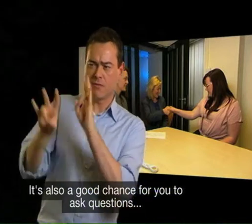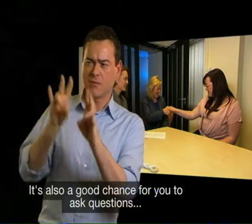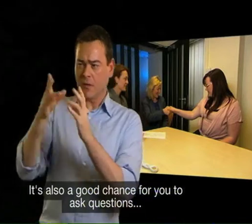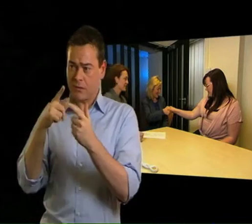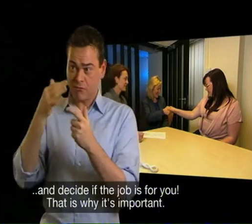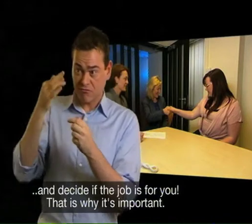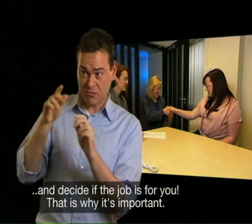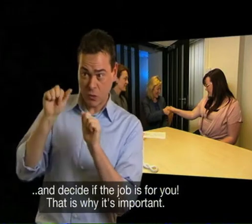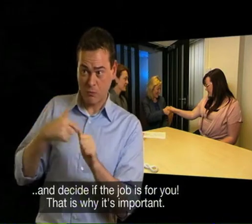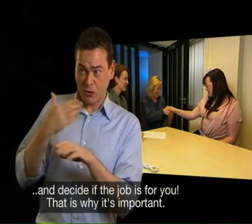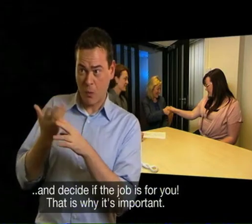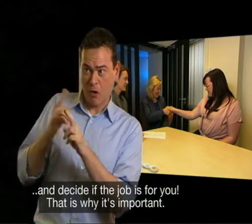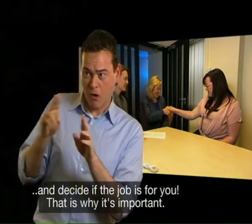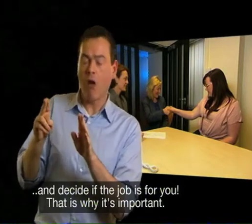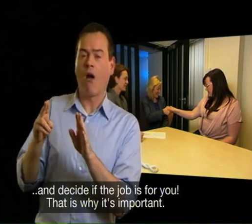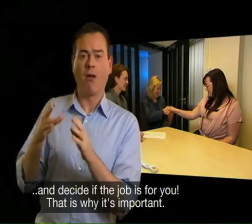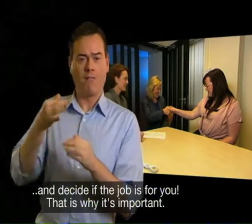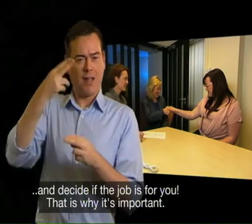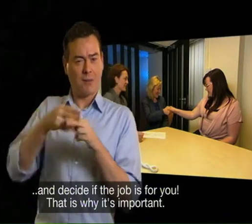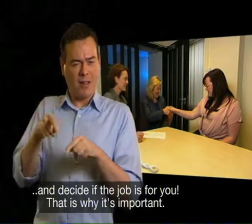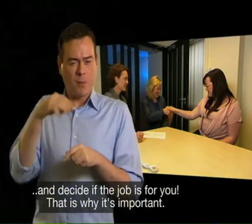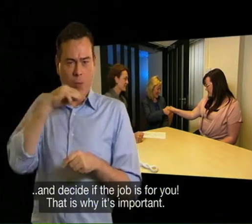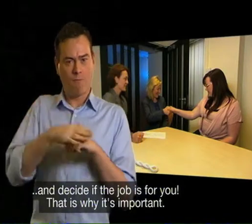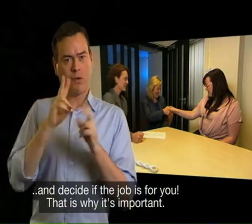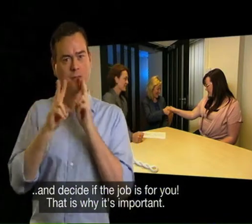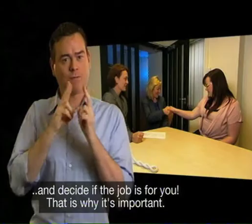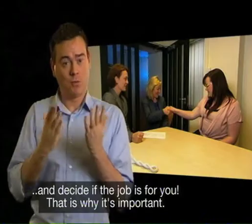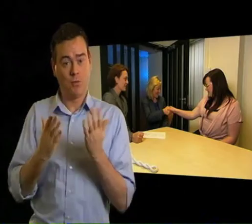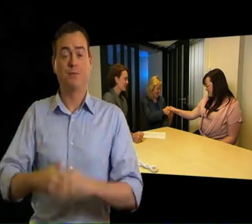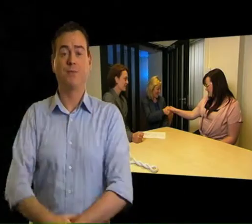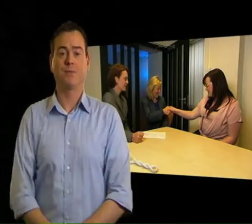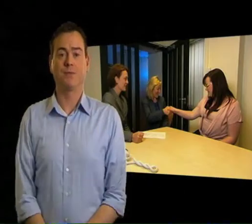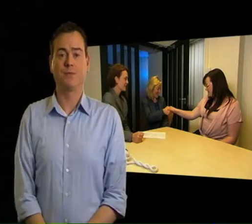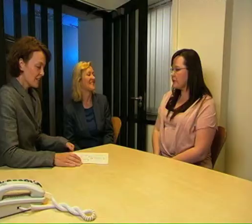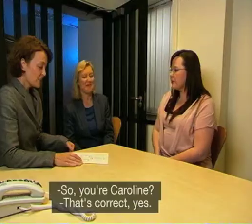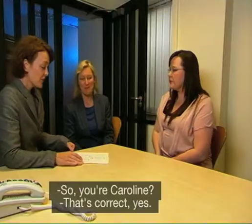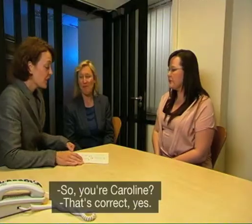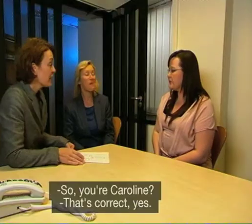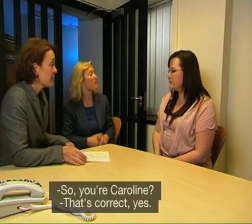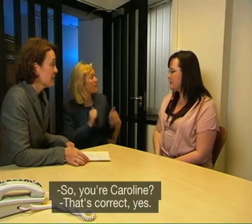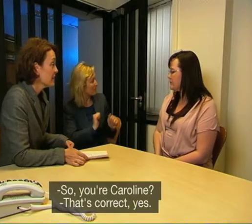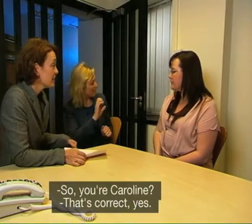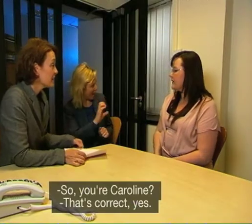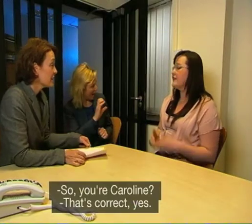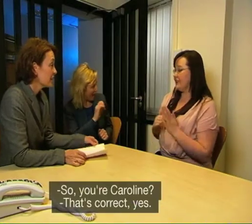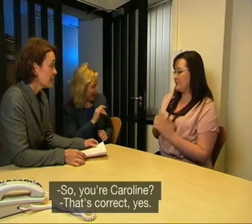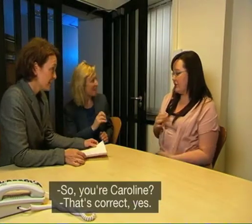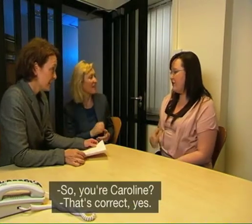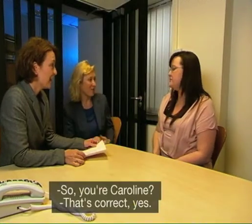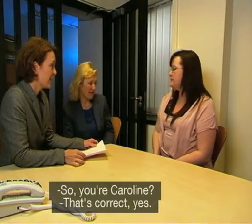questions and decide if the job is for you. That's why an interview is important. So you're Caroline? That's